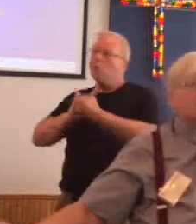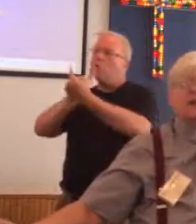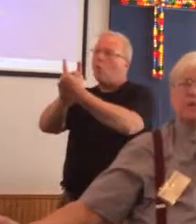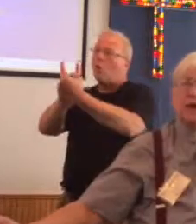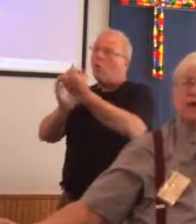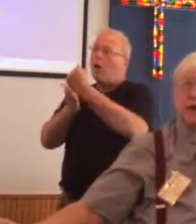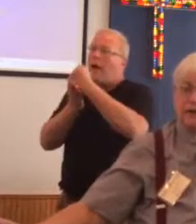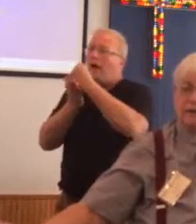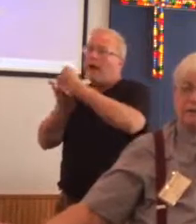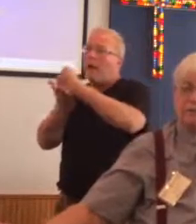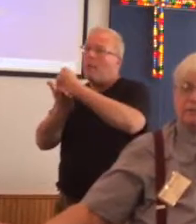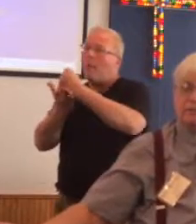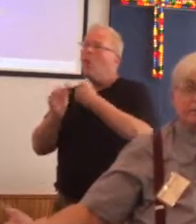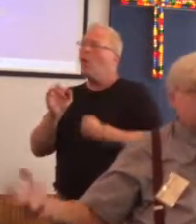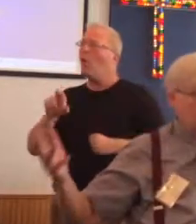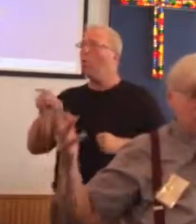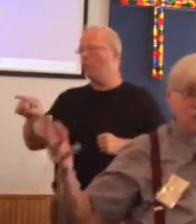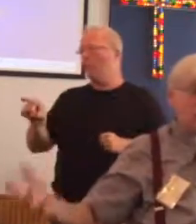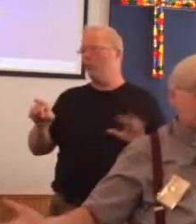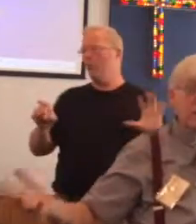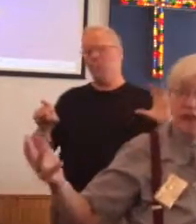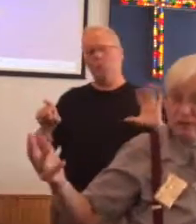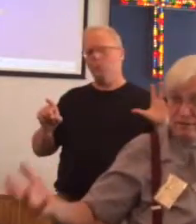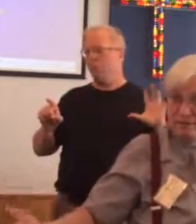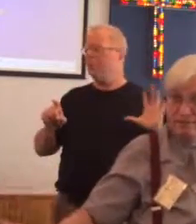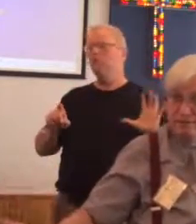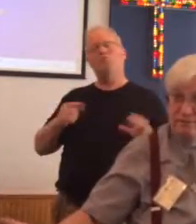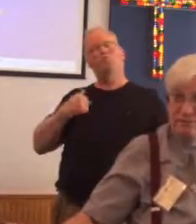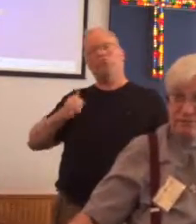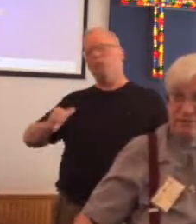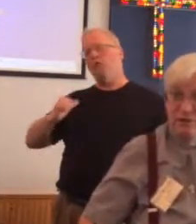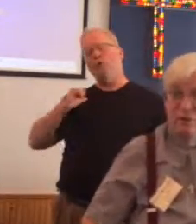that's past, I'm not going there again? Either one is valid.